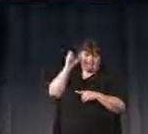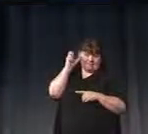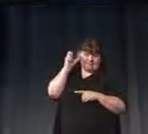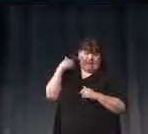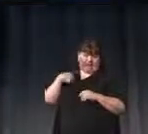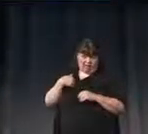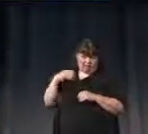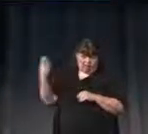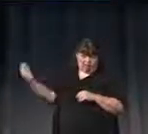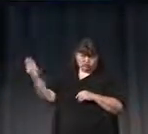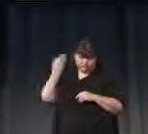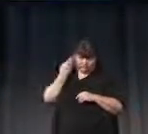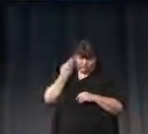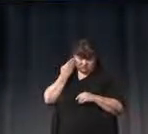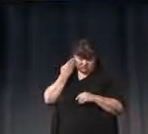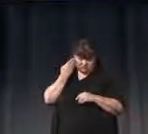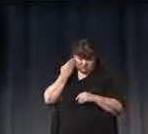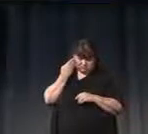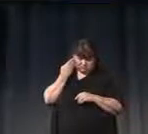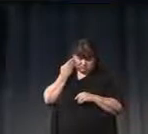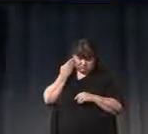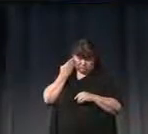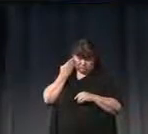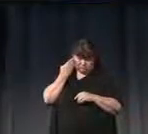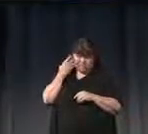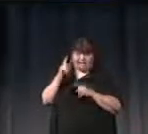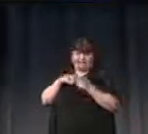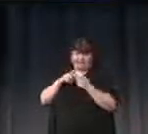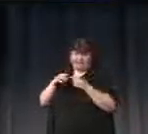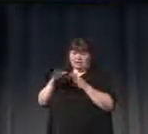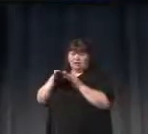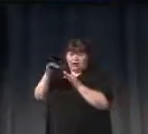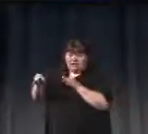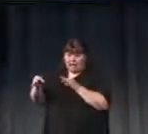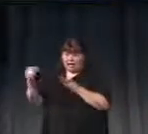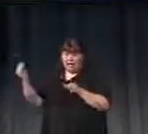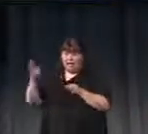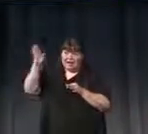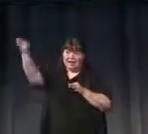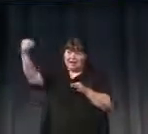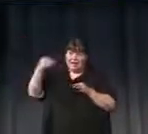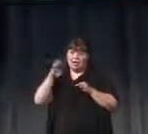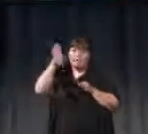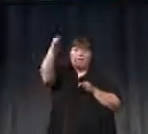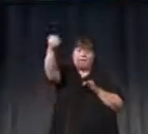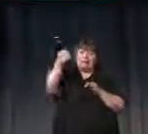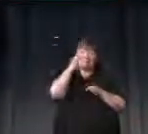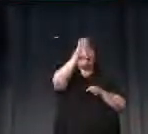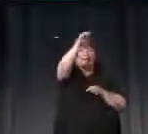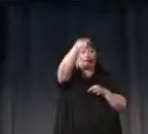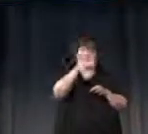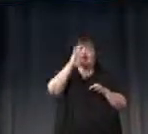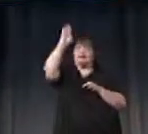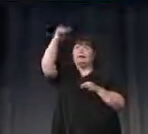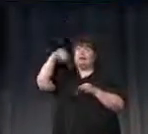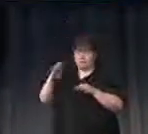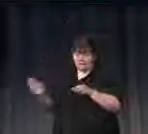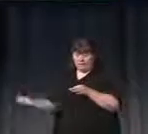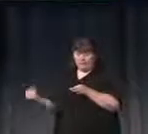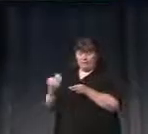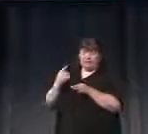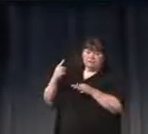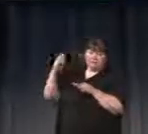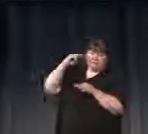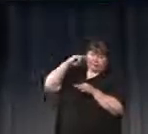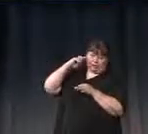to the listener, or in this case the microphone, and then all these delayed copies, which are the reflections off of all the different walls in the room. All right, and so you